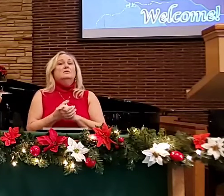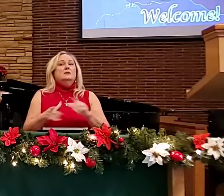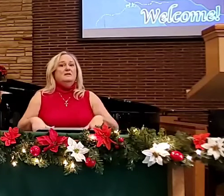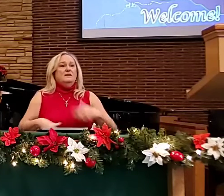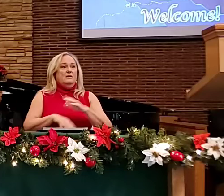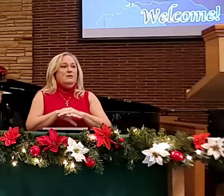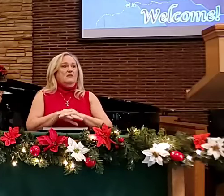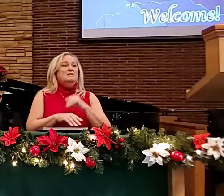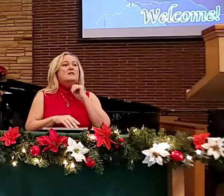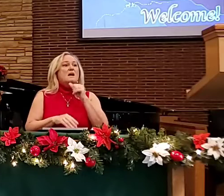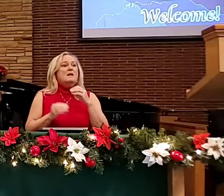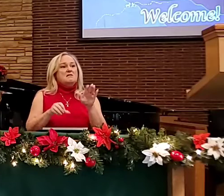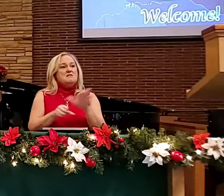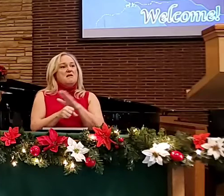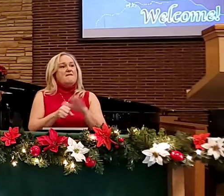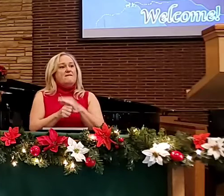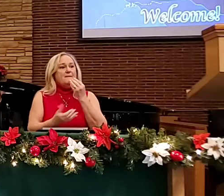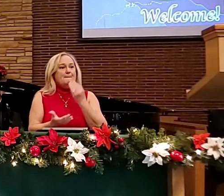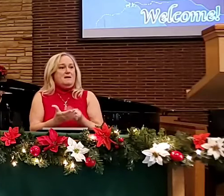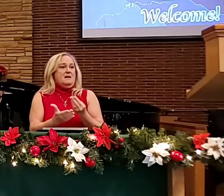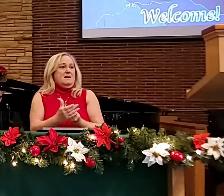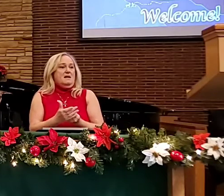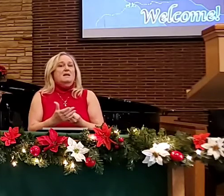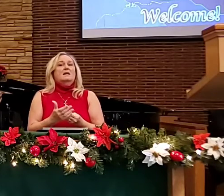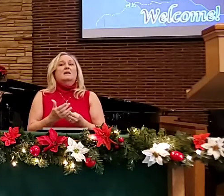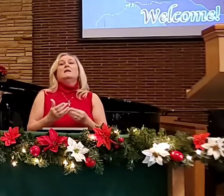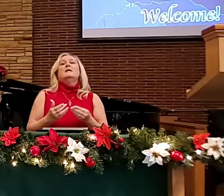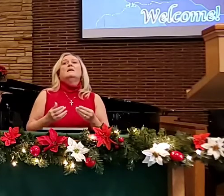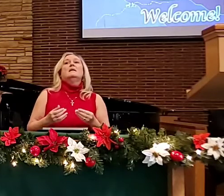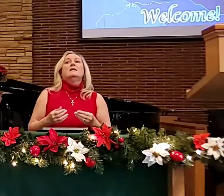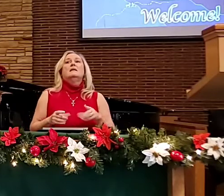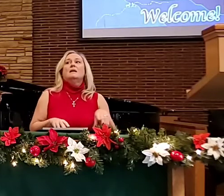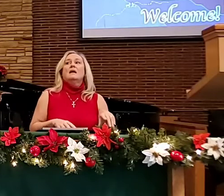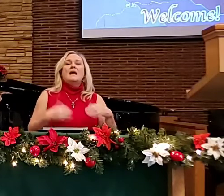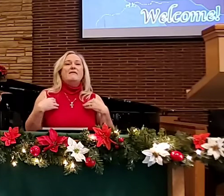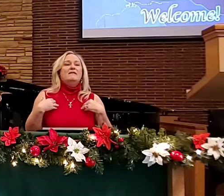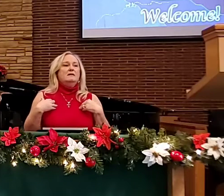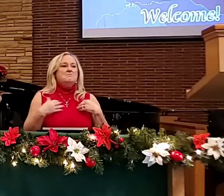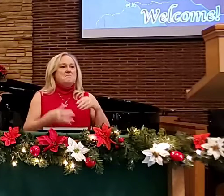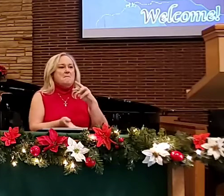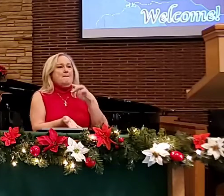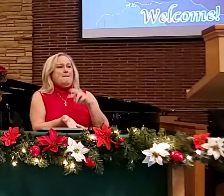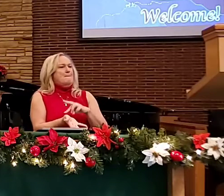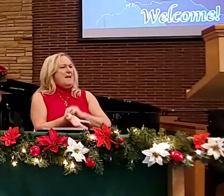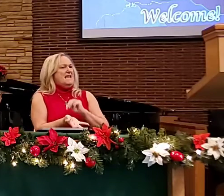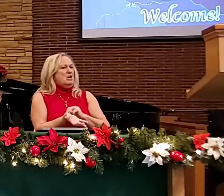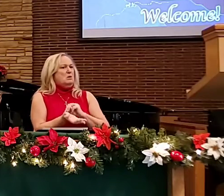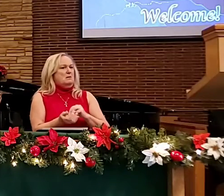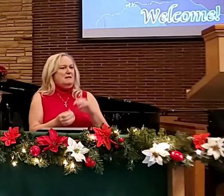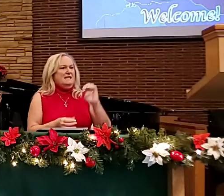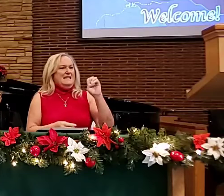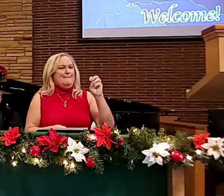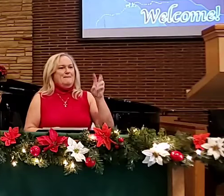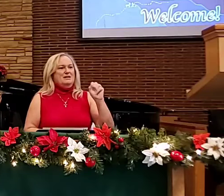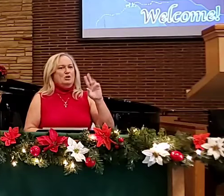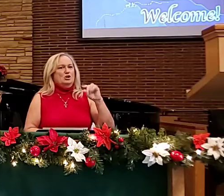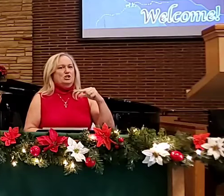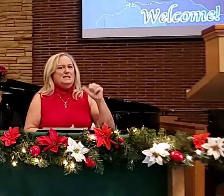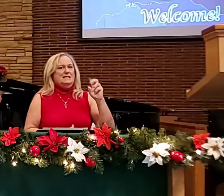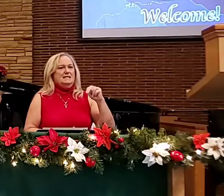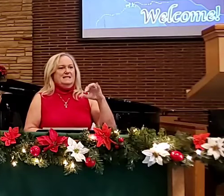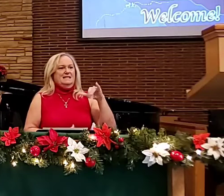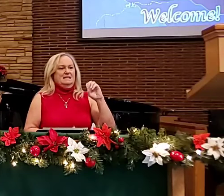on inadequate pensions or dealing with medical emergencies that they cannot afford,